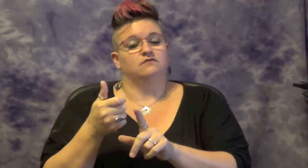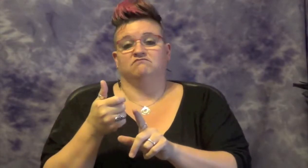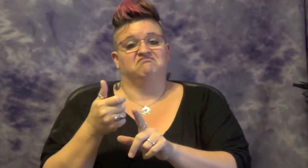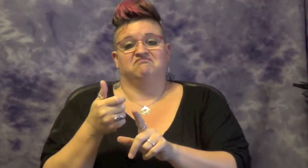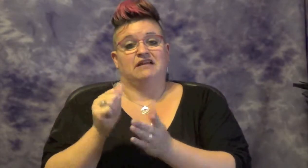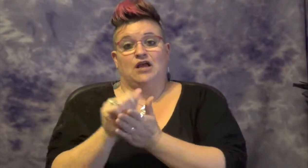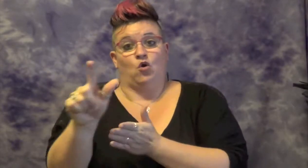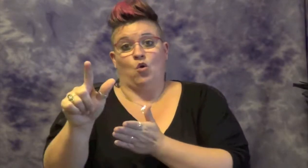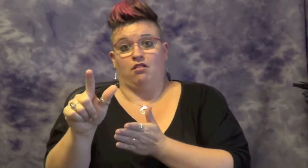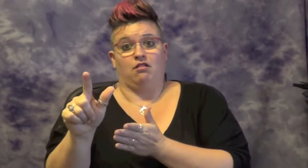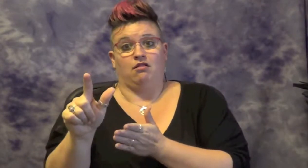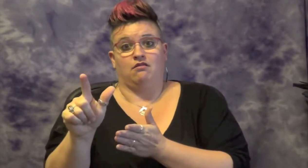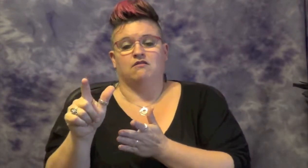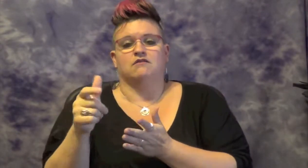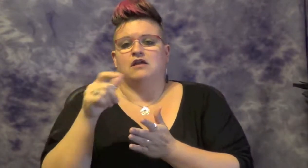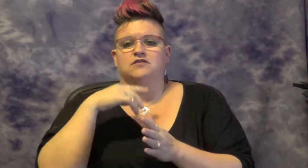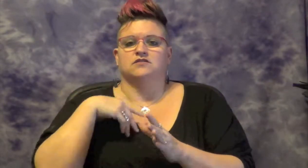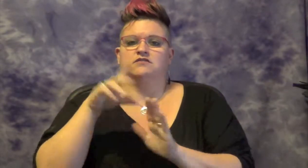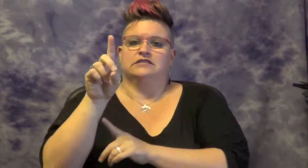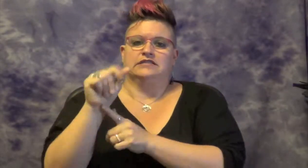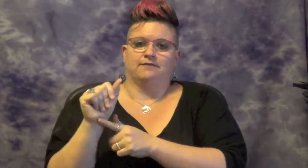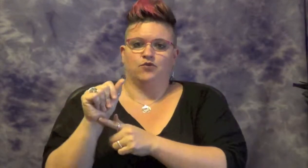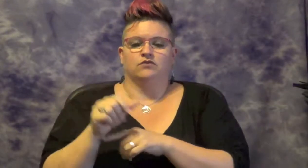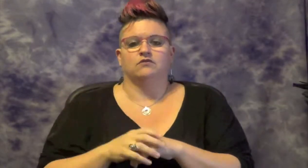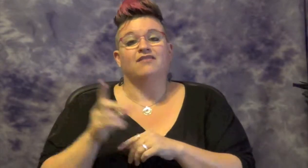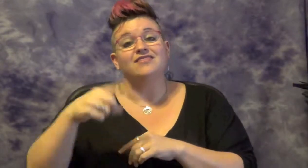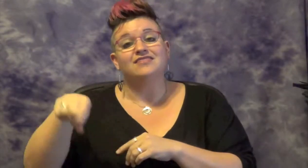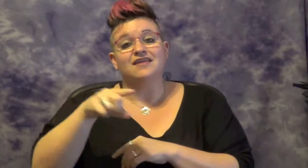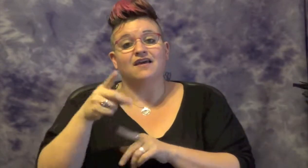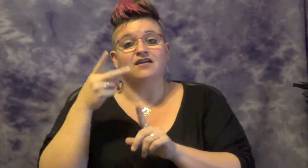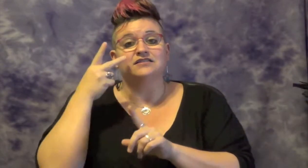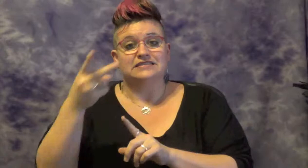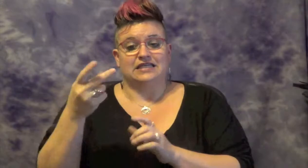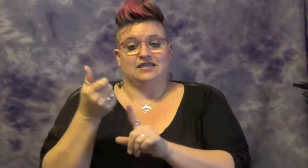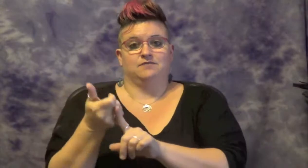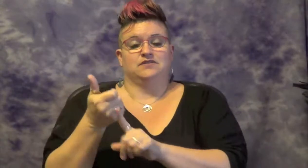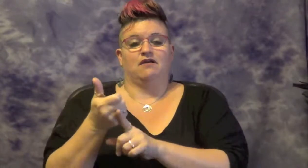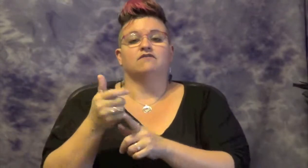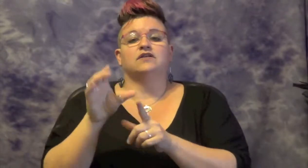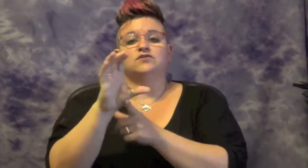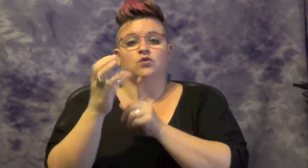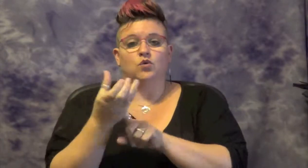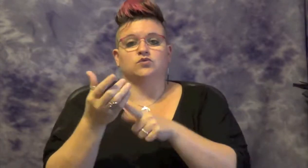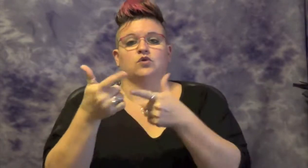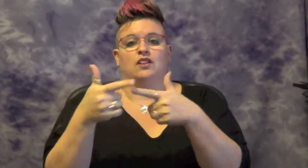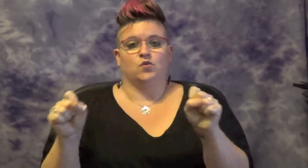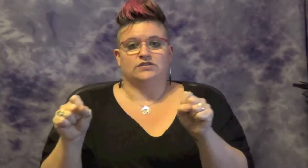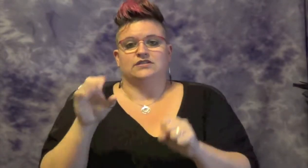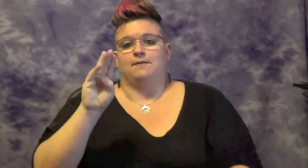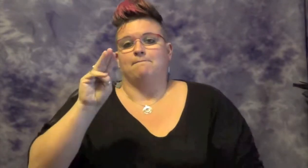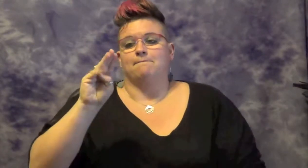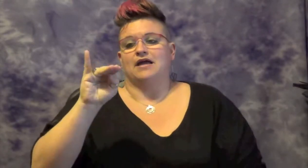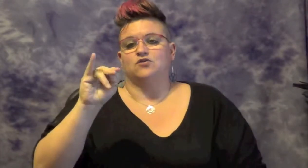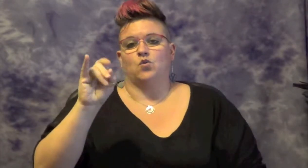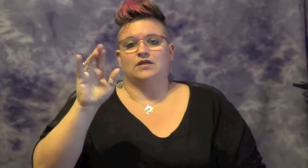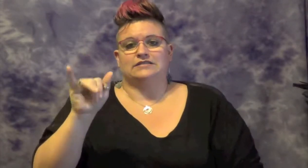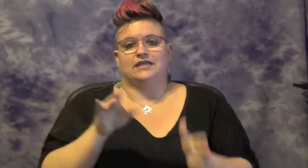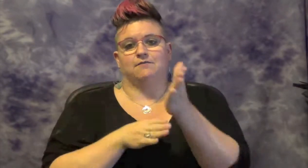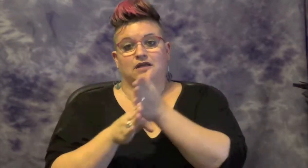as a disability. They view themselves as a cultural and linguistic minority. They see them as a cultural